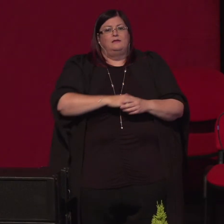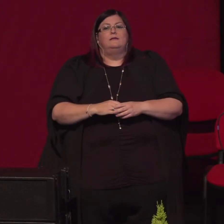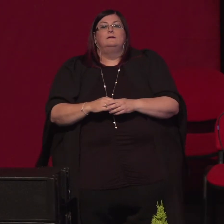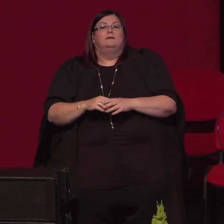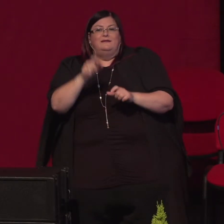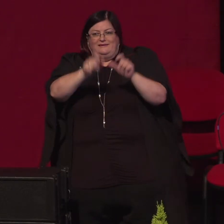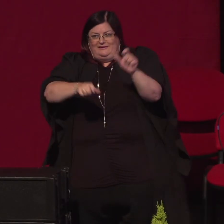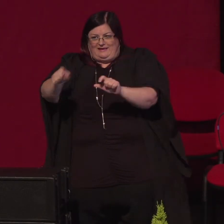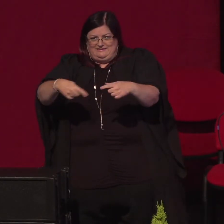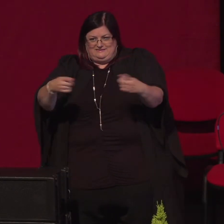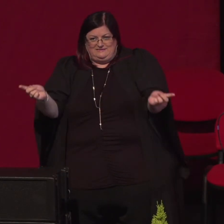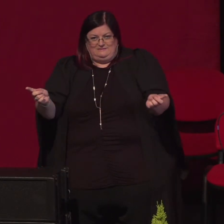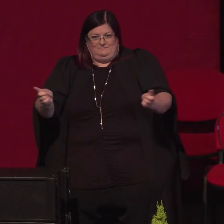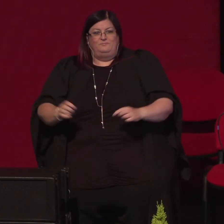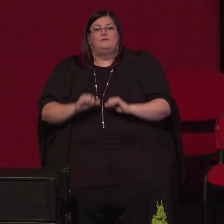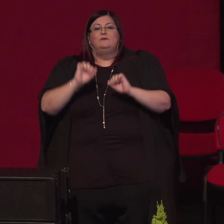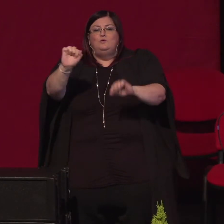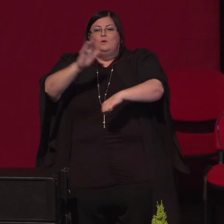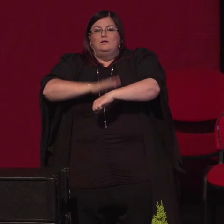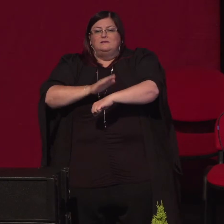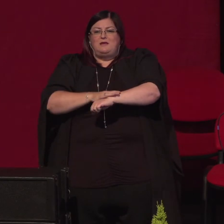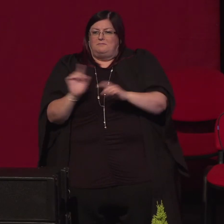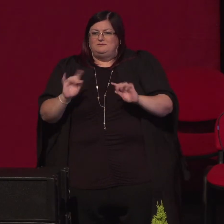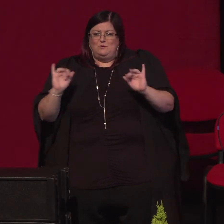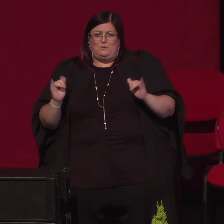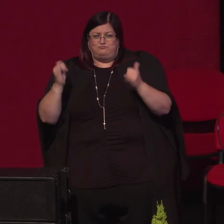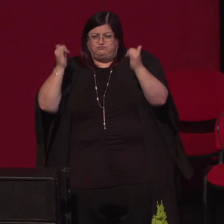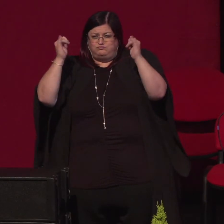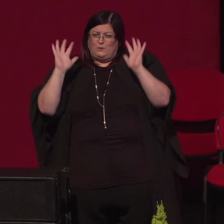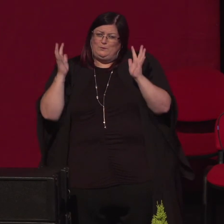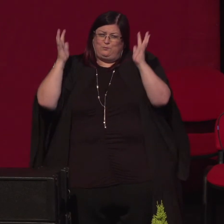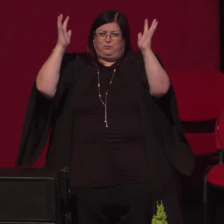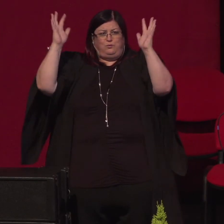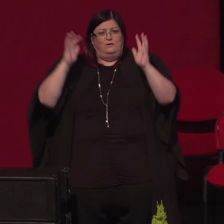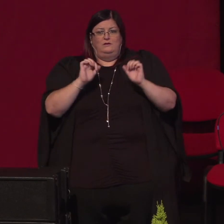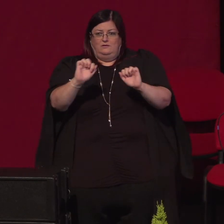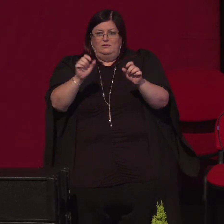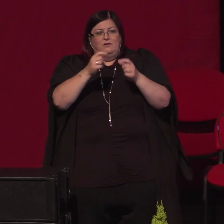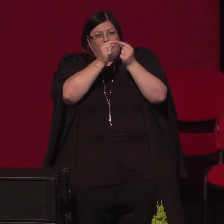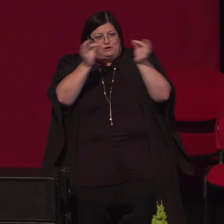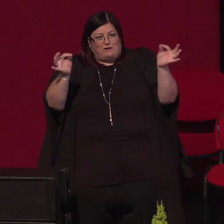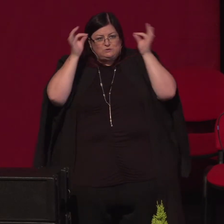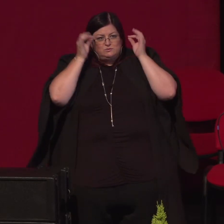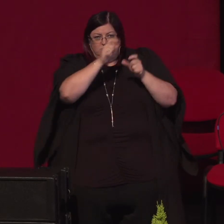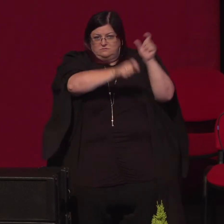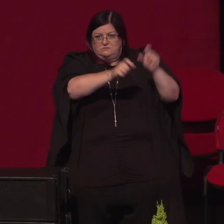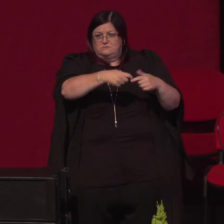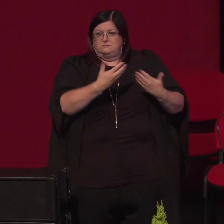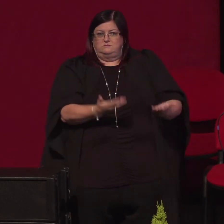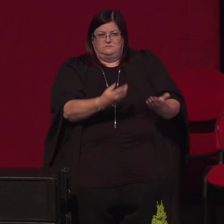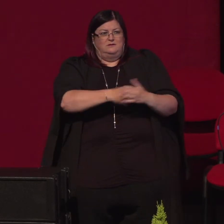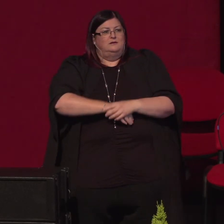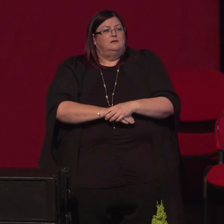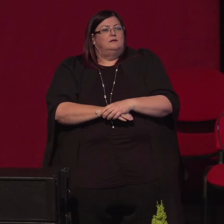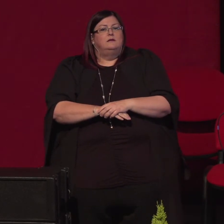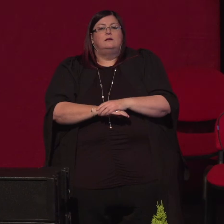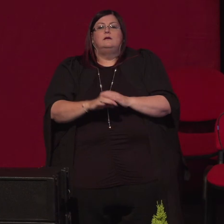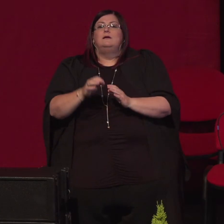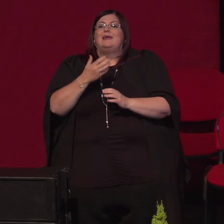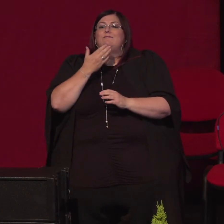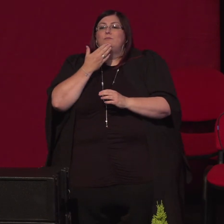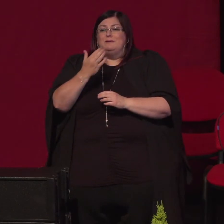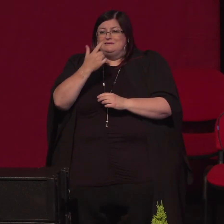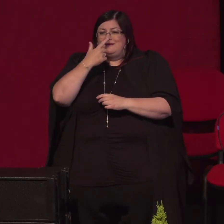Guests, this is your opportunity to celebrate the amazing achievement of the graduand you are here with today. Whilst we ask that you